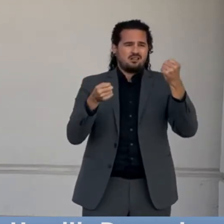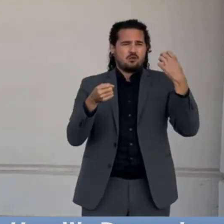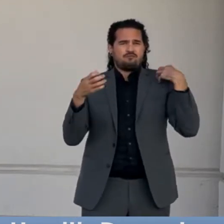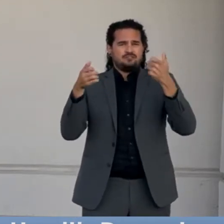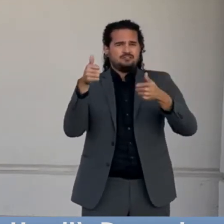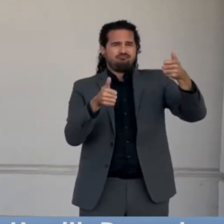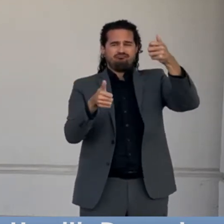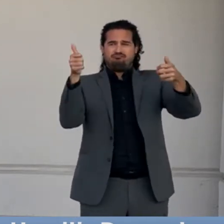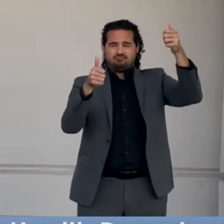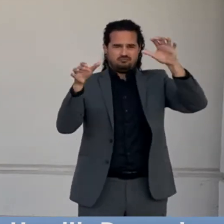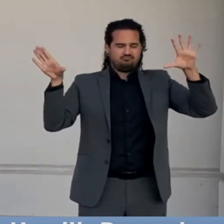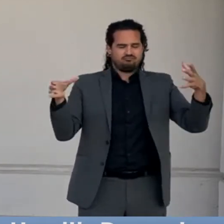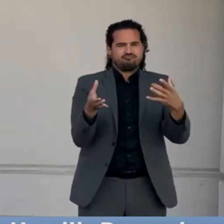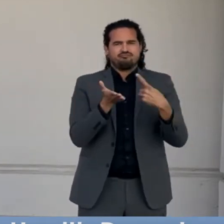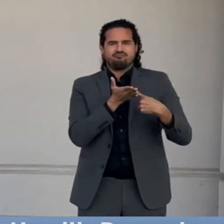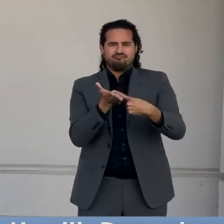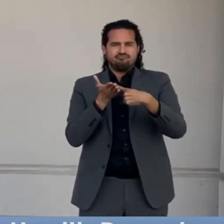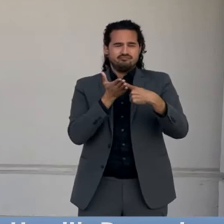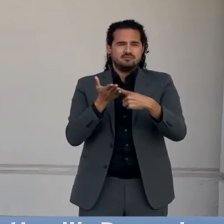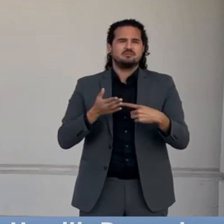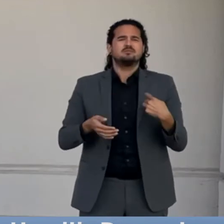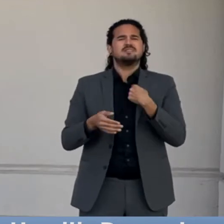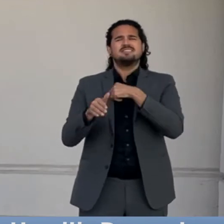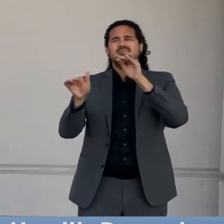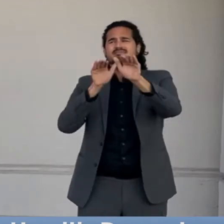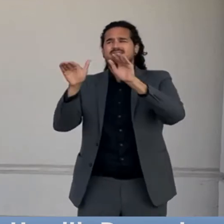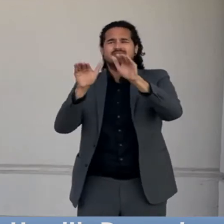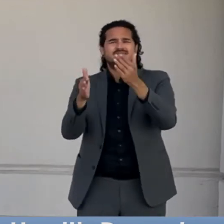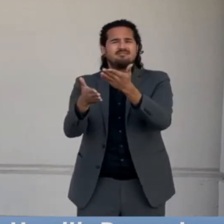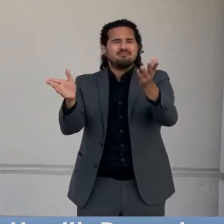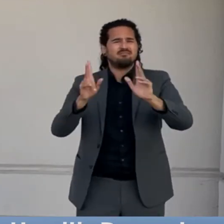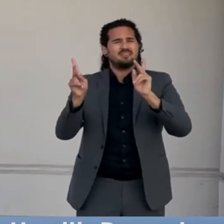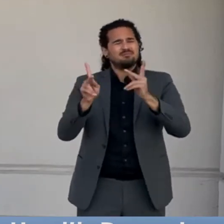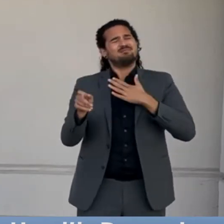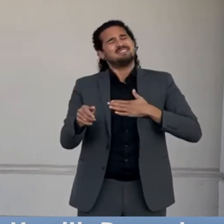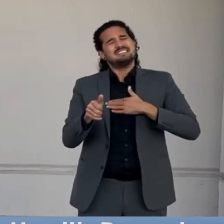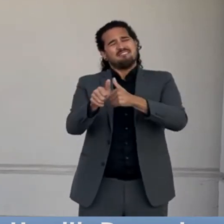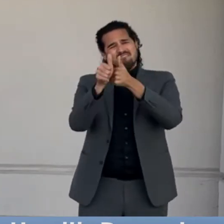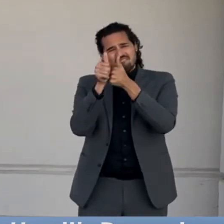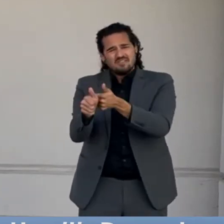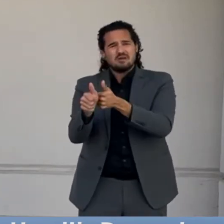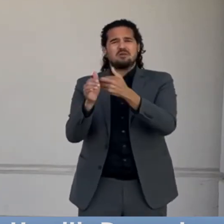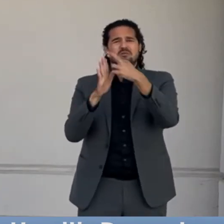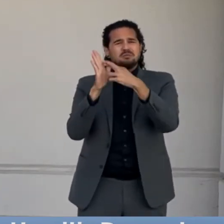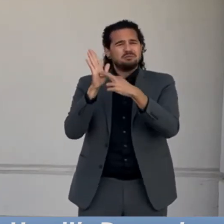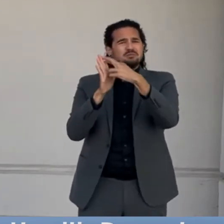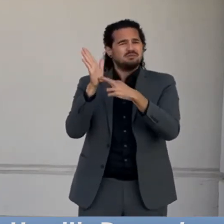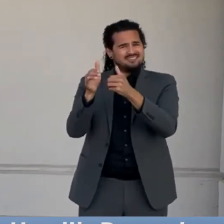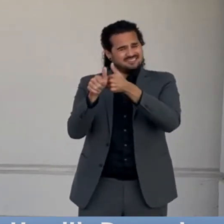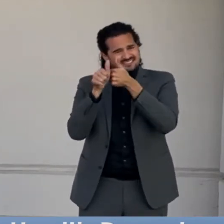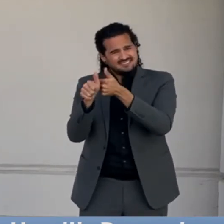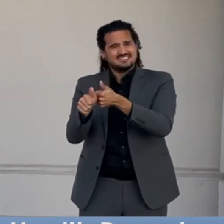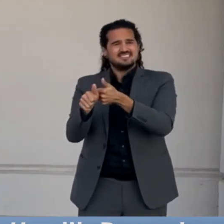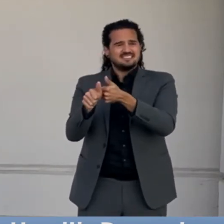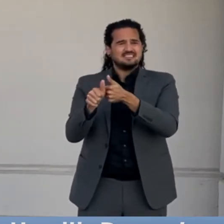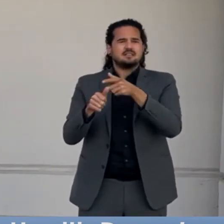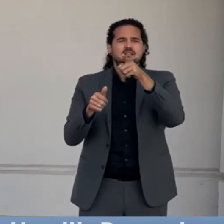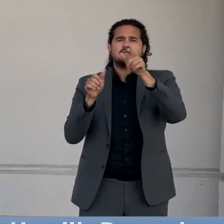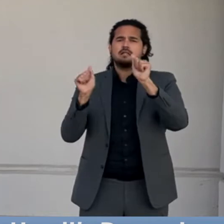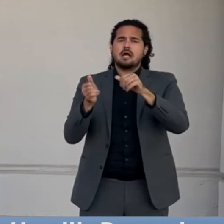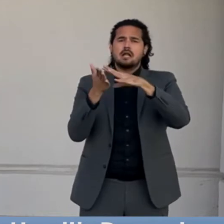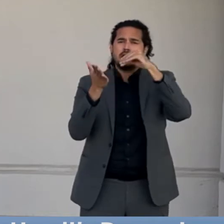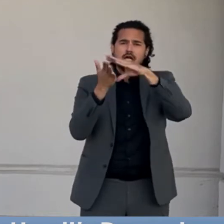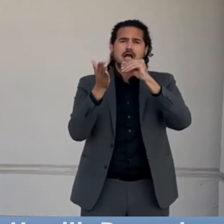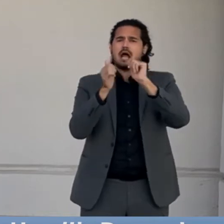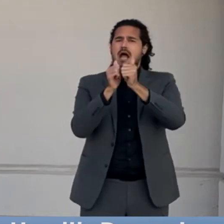the latest guidance. And more information can be found on home isolation and quarantine by going to the county's website